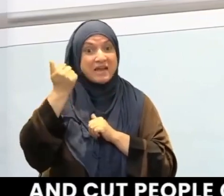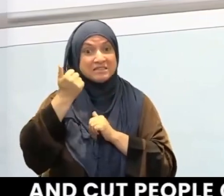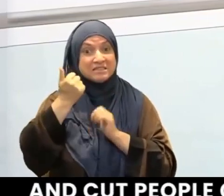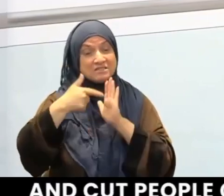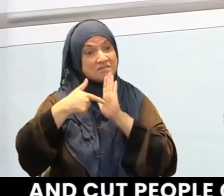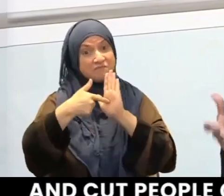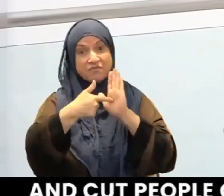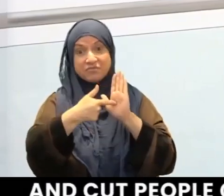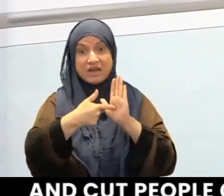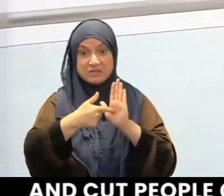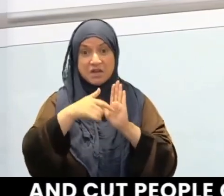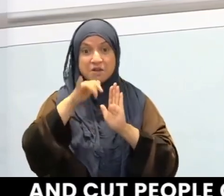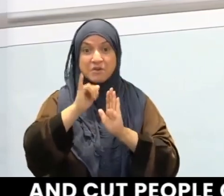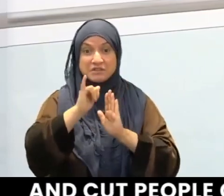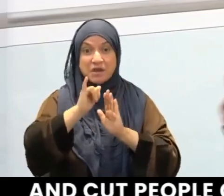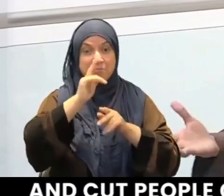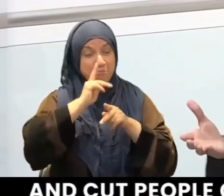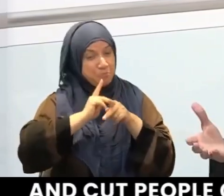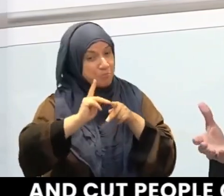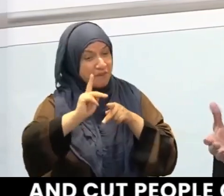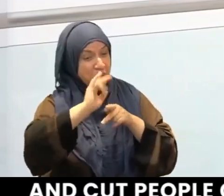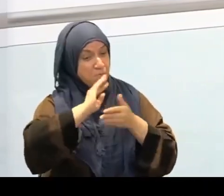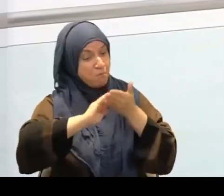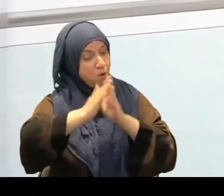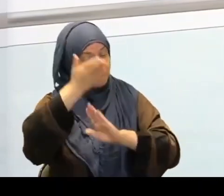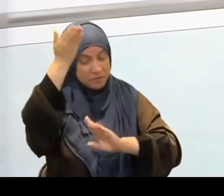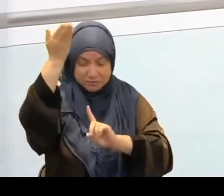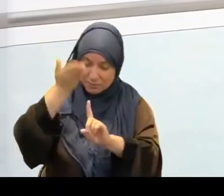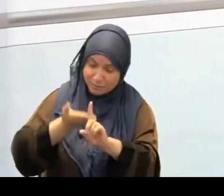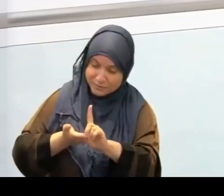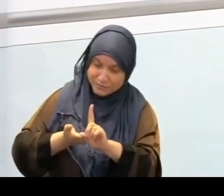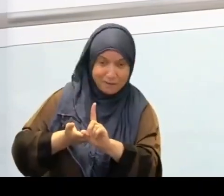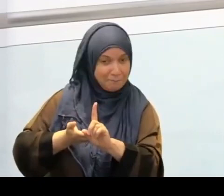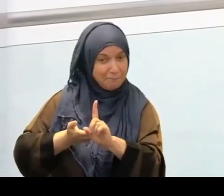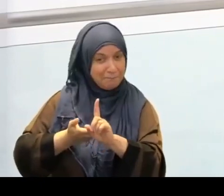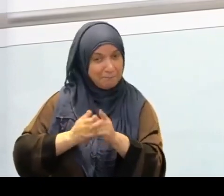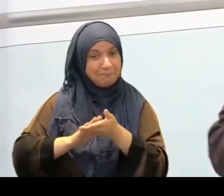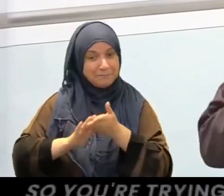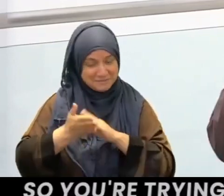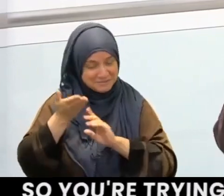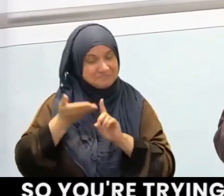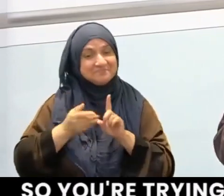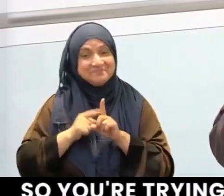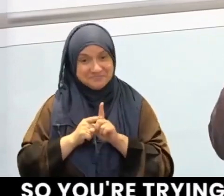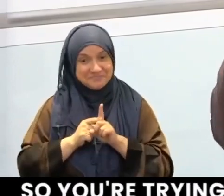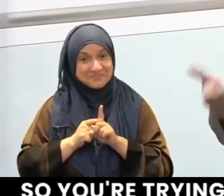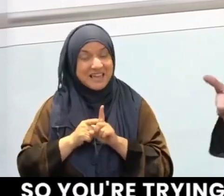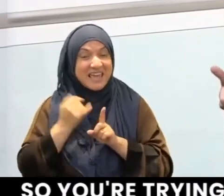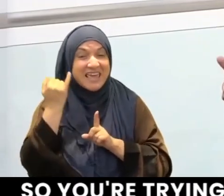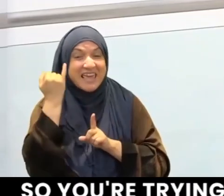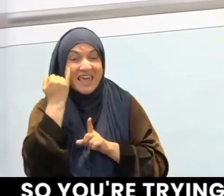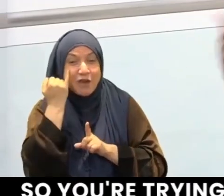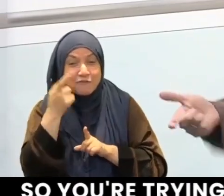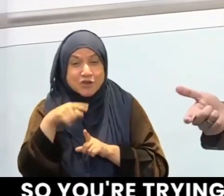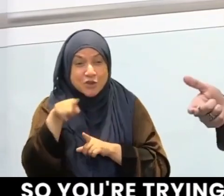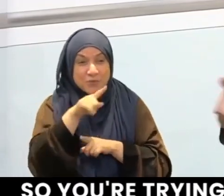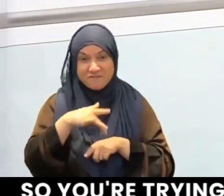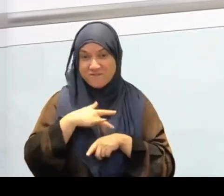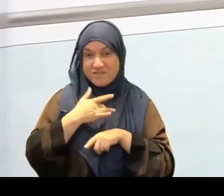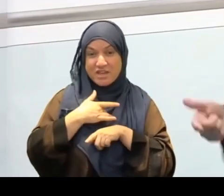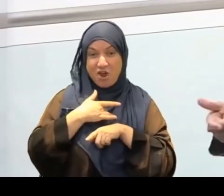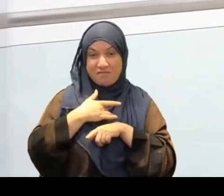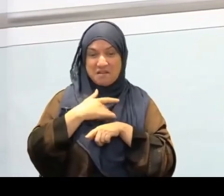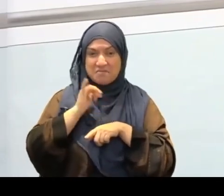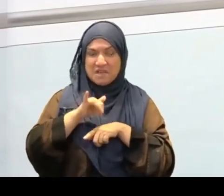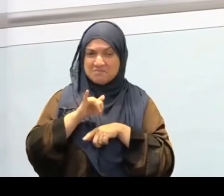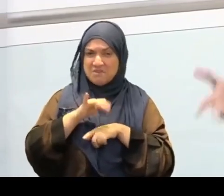cut people off and be shameless and curse to make your points, that means that what you have is very weak. So you're trying to overcompensate with bad manners